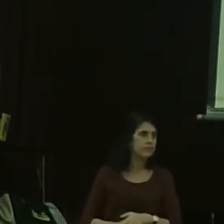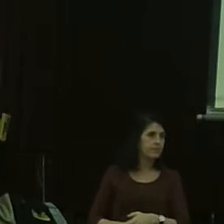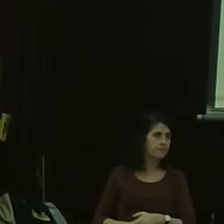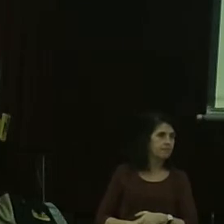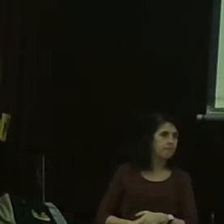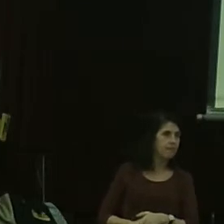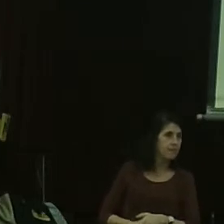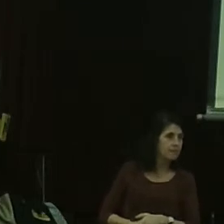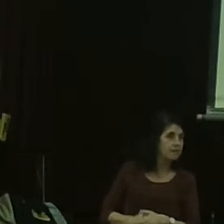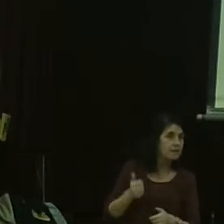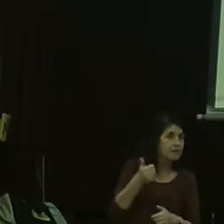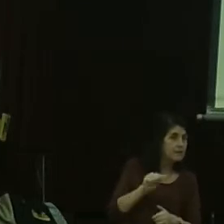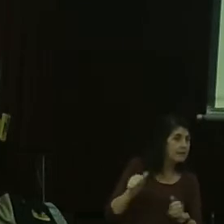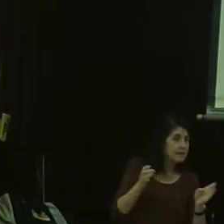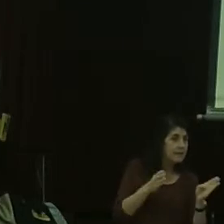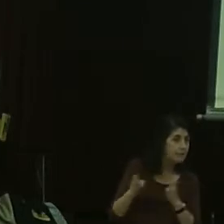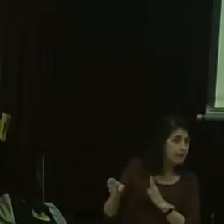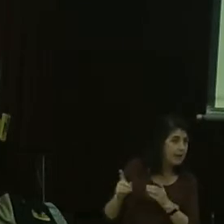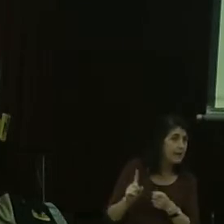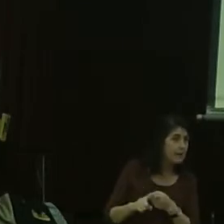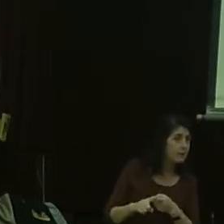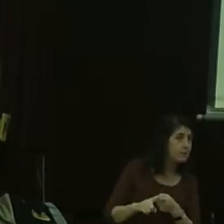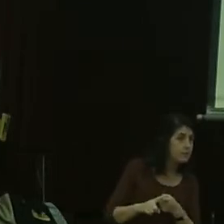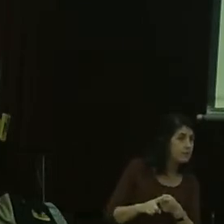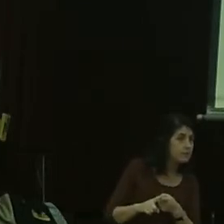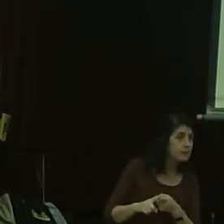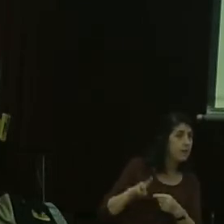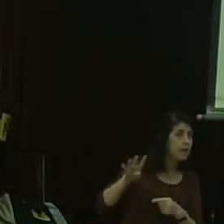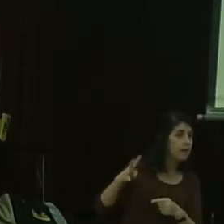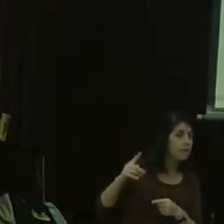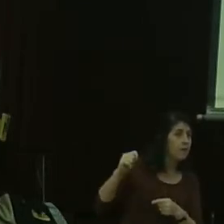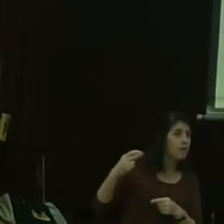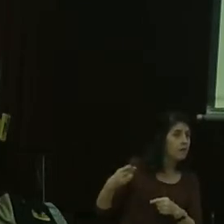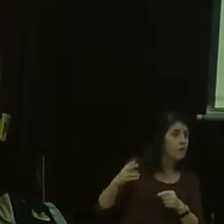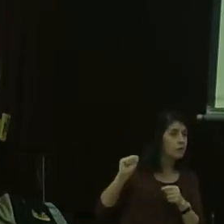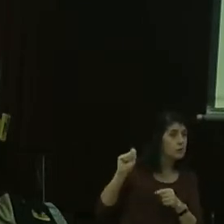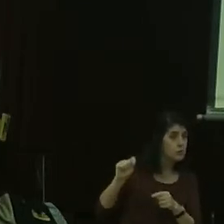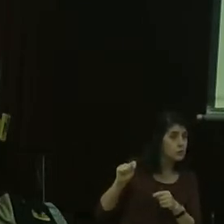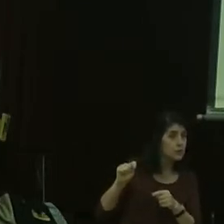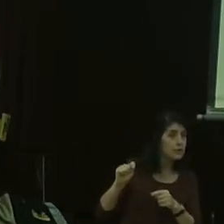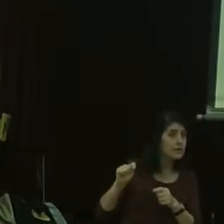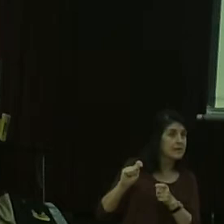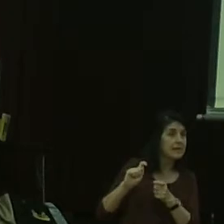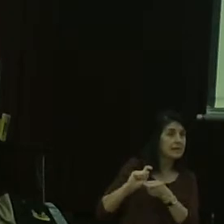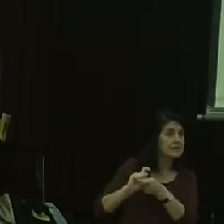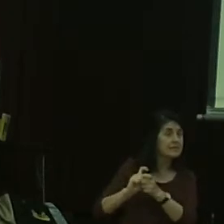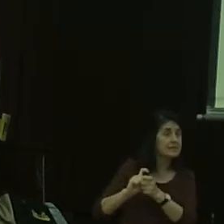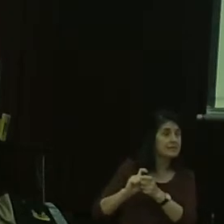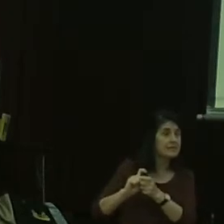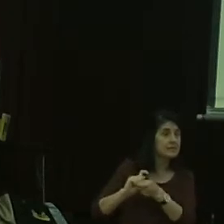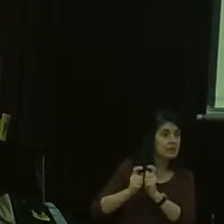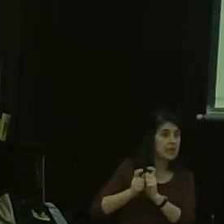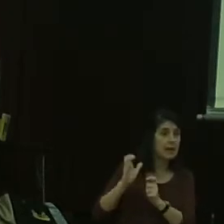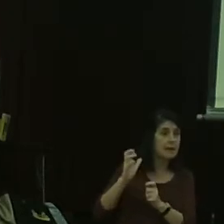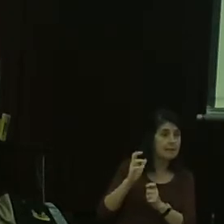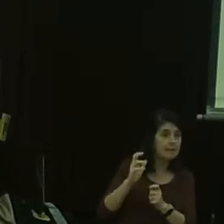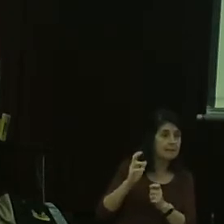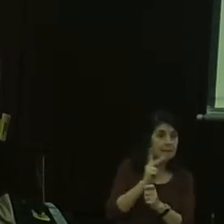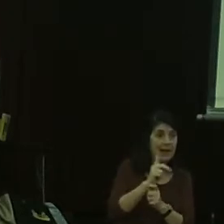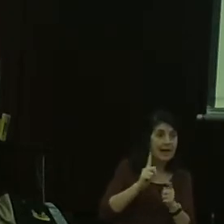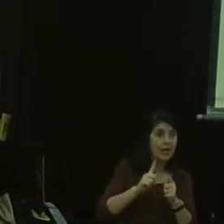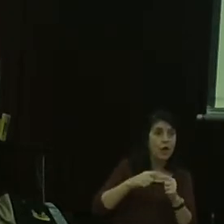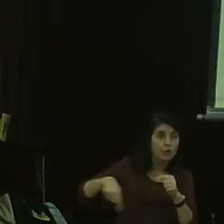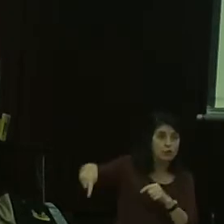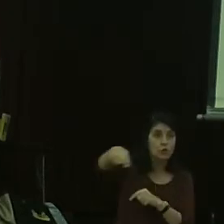Is there any plan to return the 4th Street to 3rd Street? Return it once after before